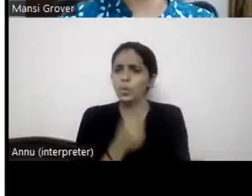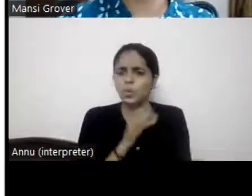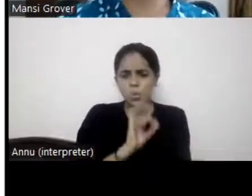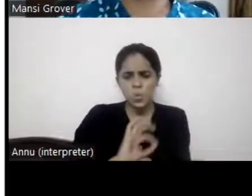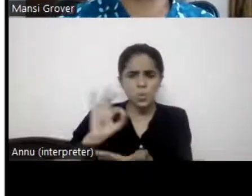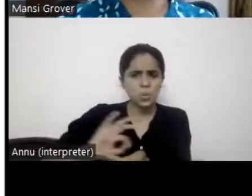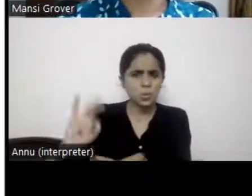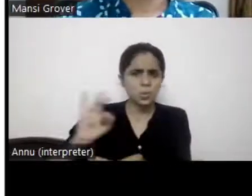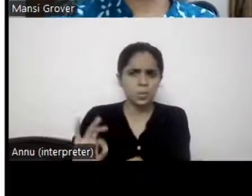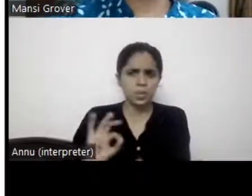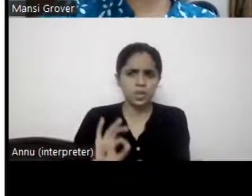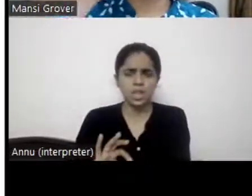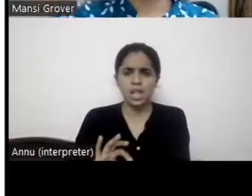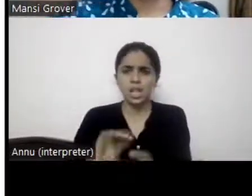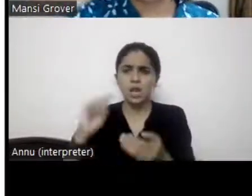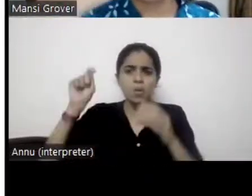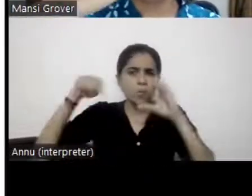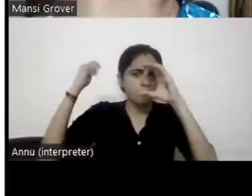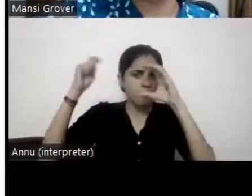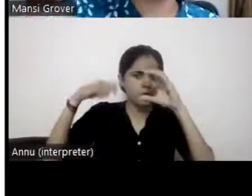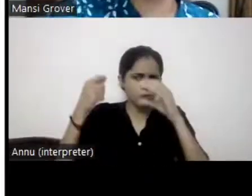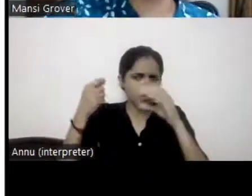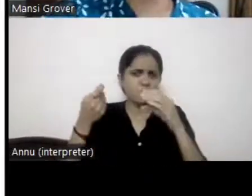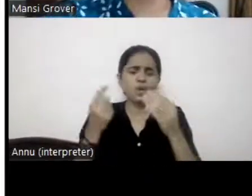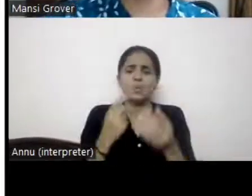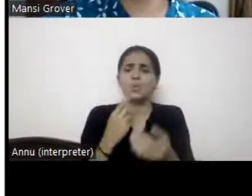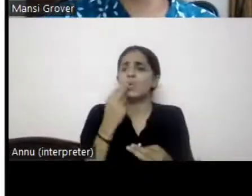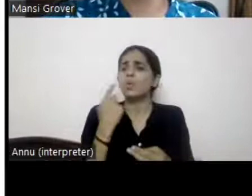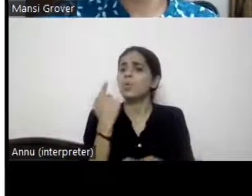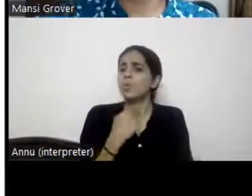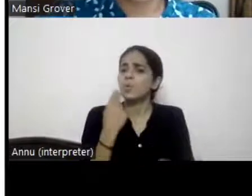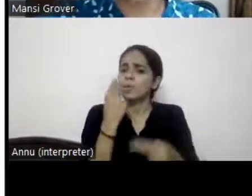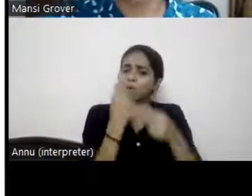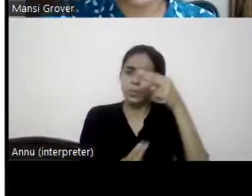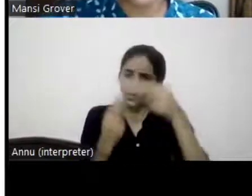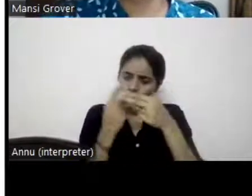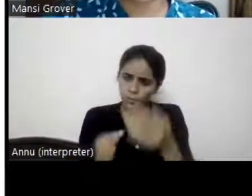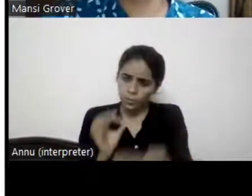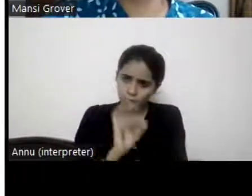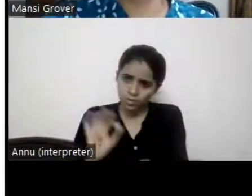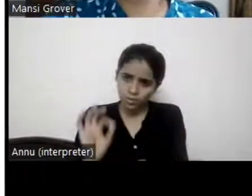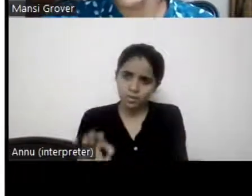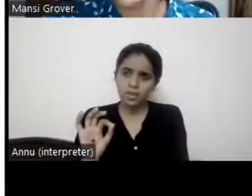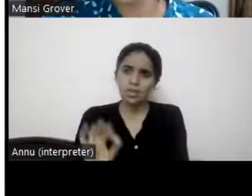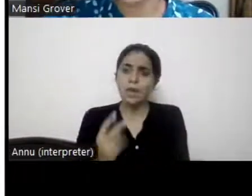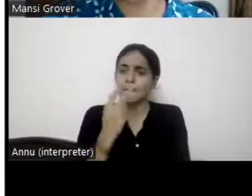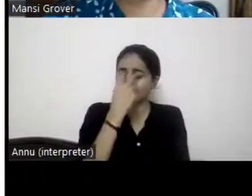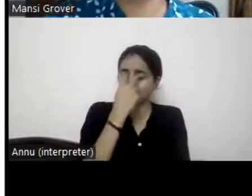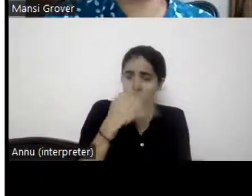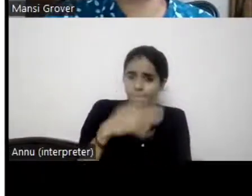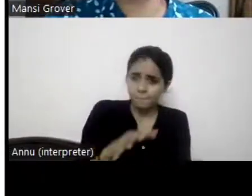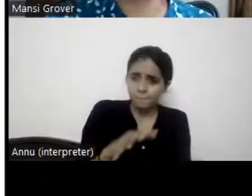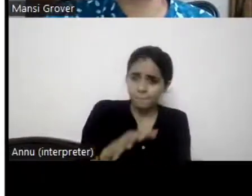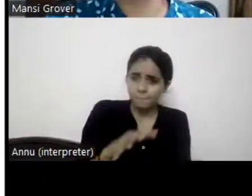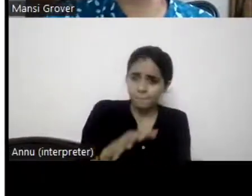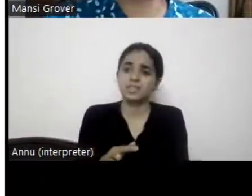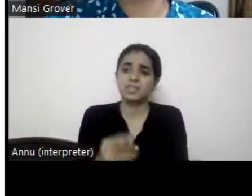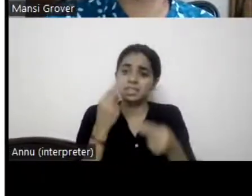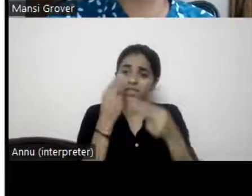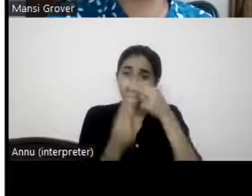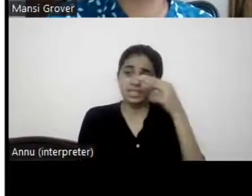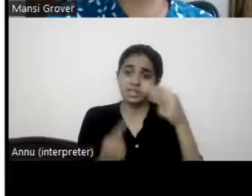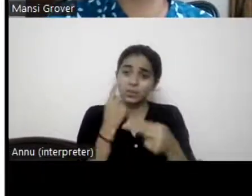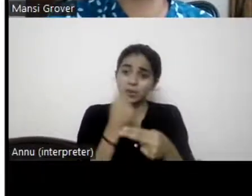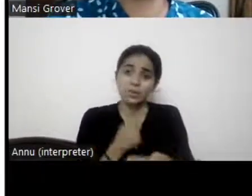about Kamoshi, who is writing these stories for the blind characters, who is writing these stories for the